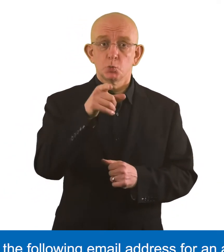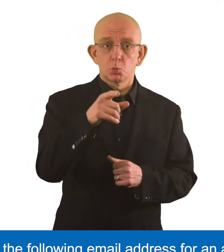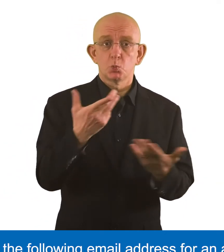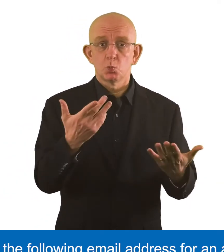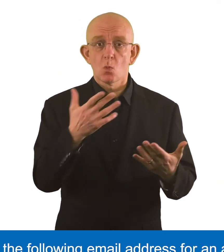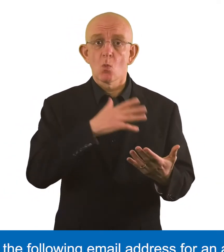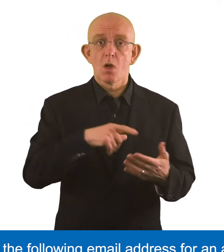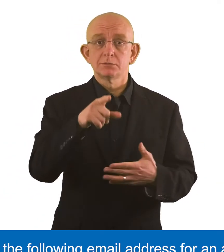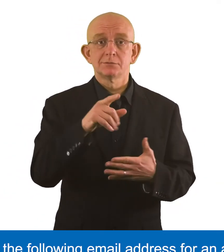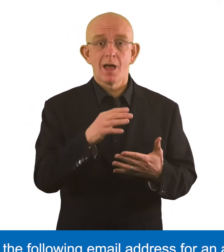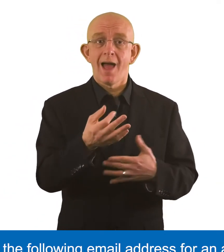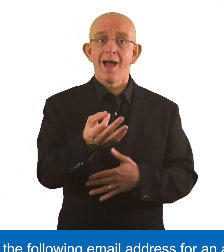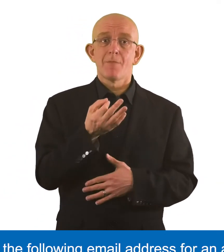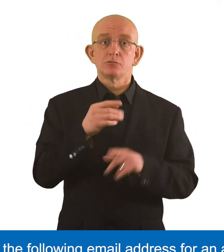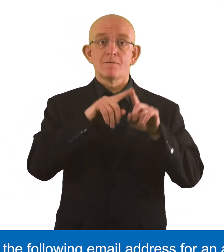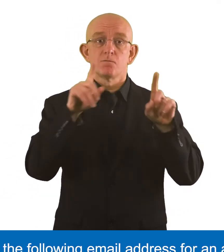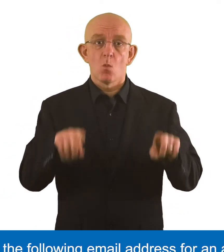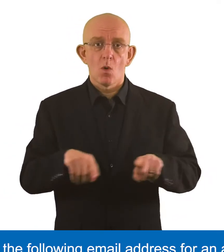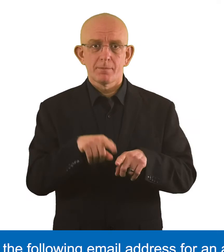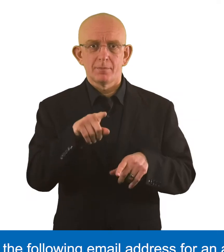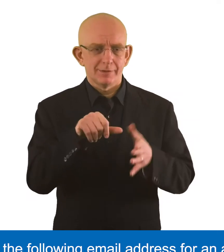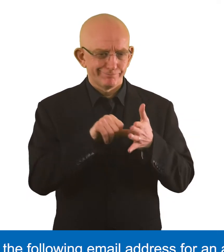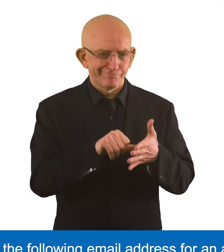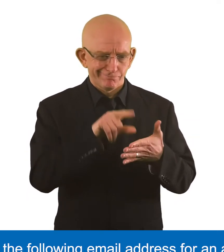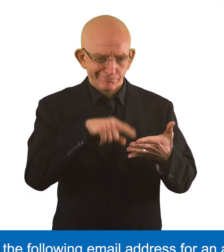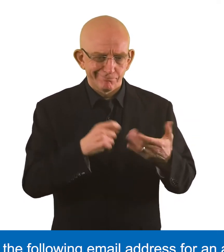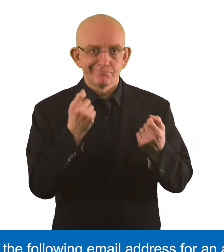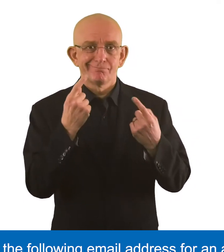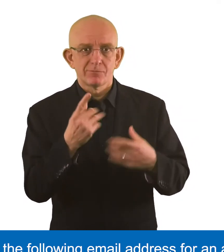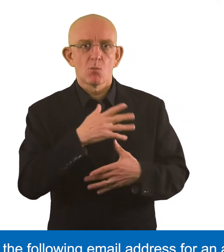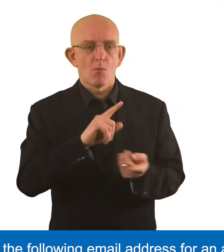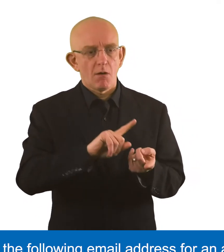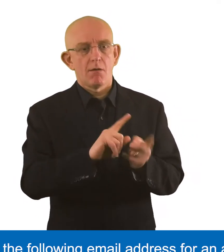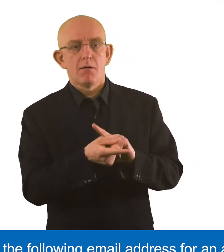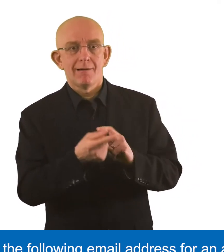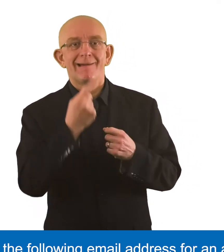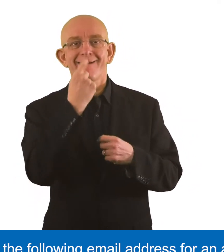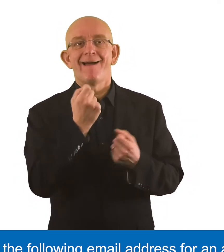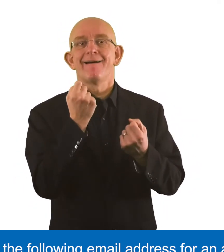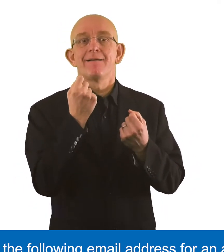Please contact the following email address for an application form in an accessible format.